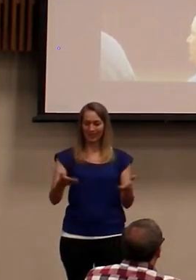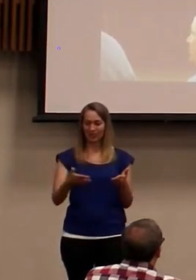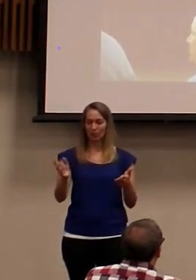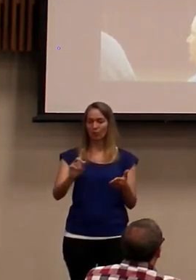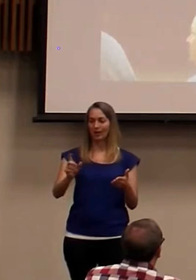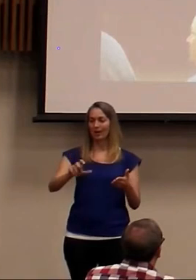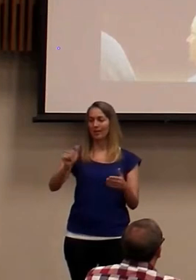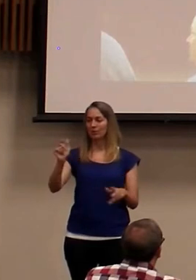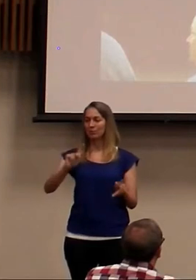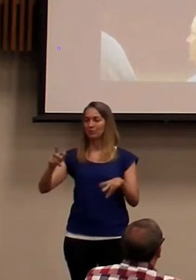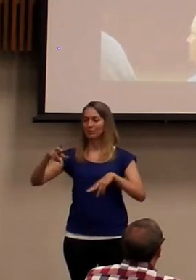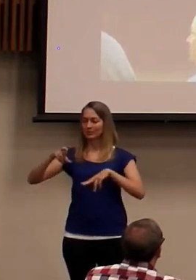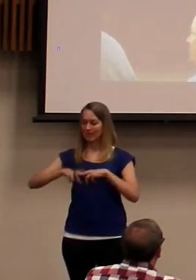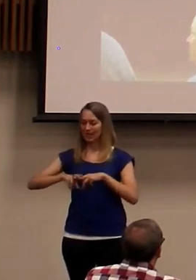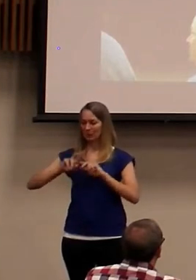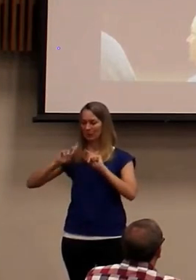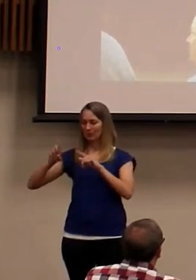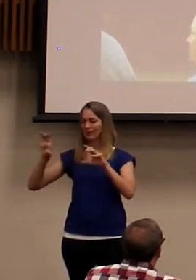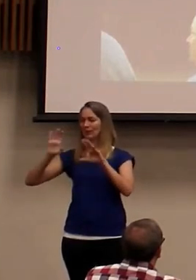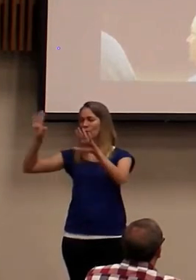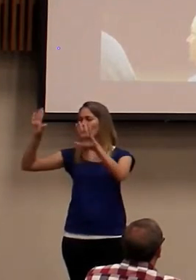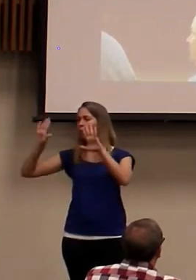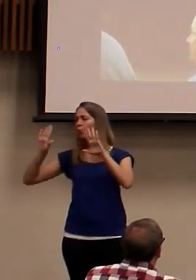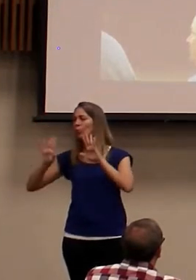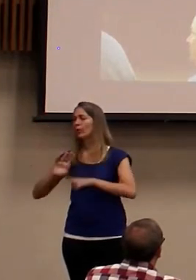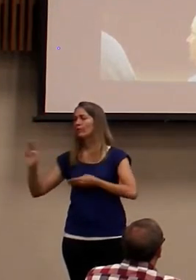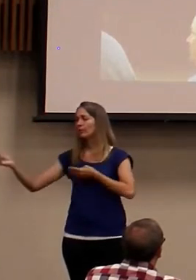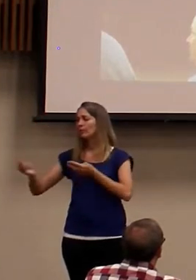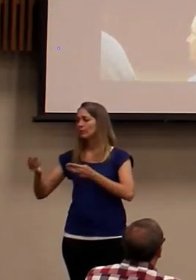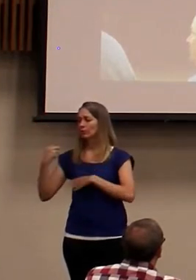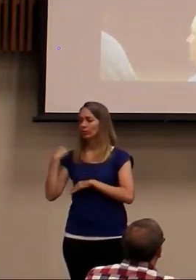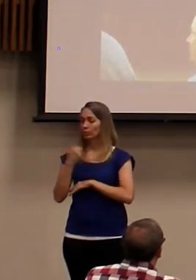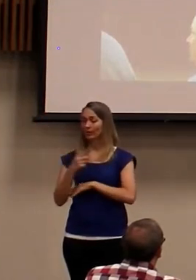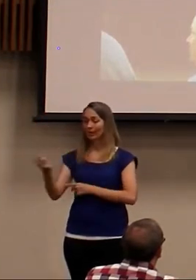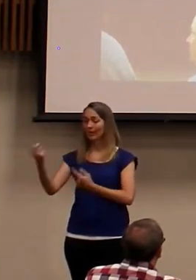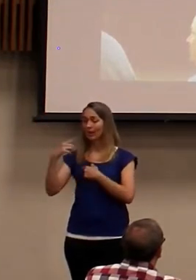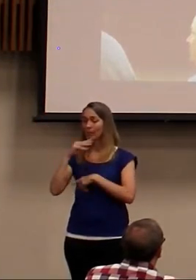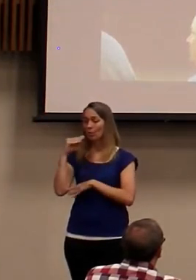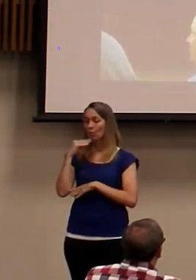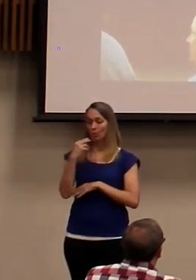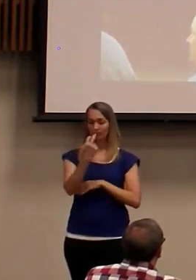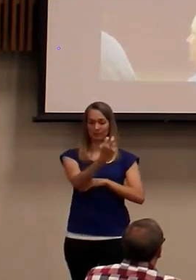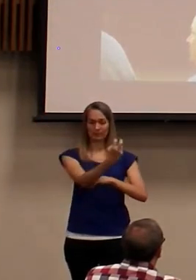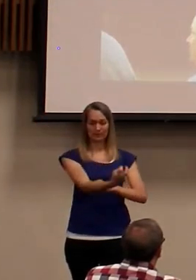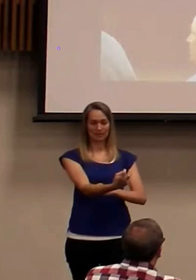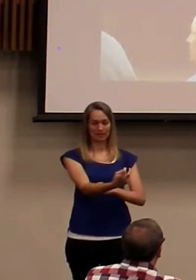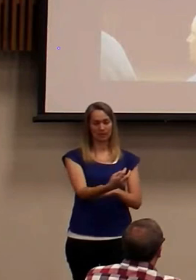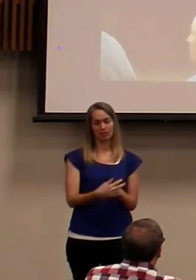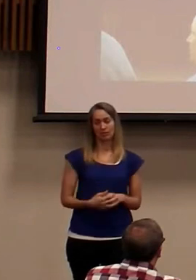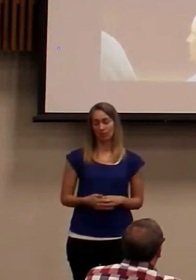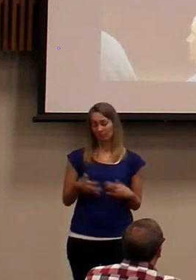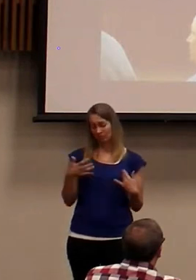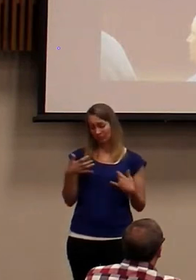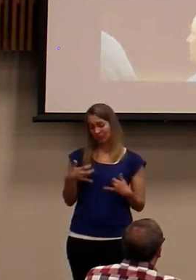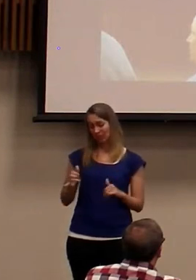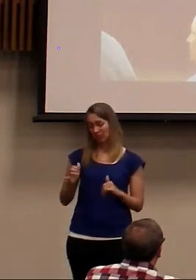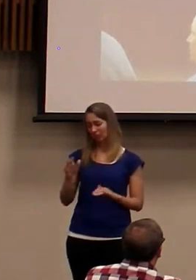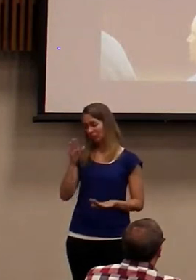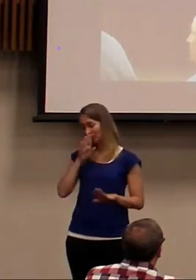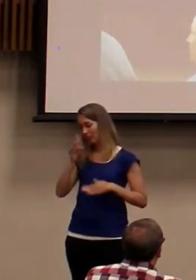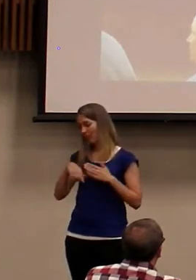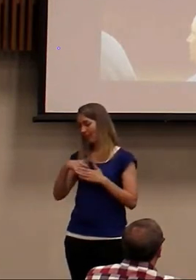ministry. We came home. And we sit here still confronted by the nations, but still